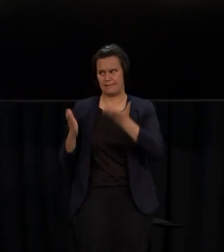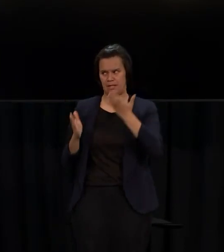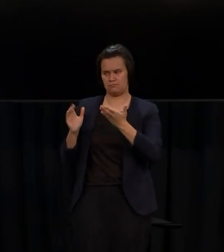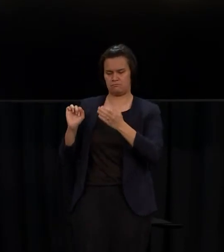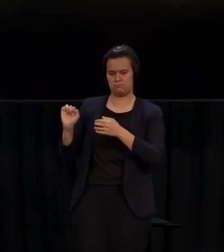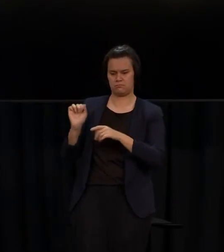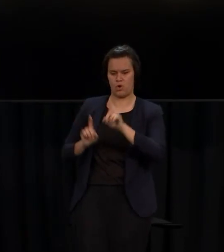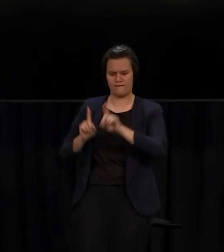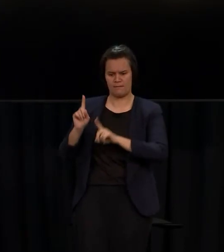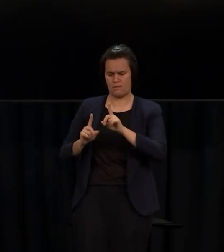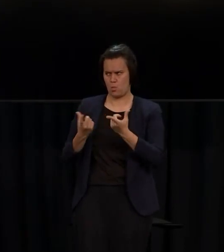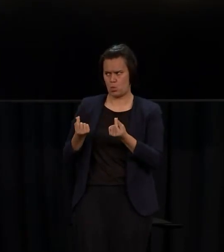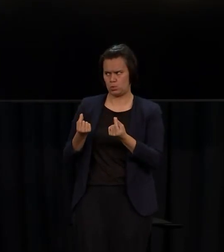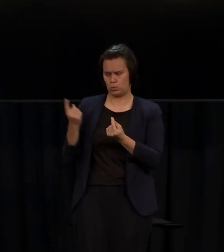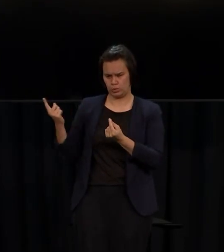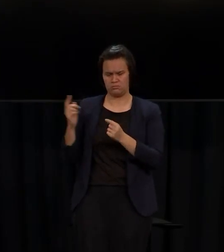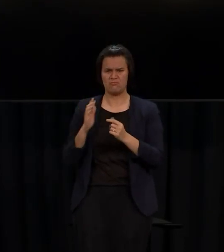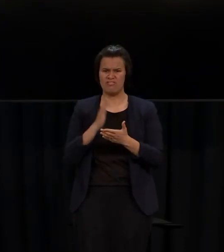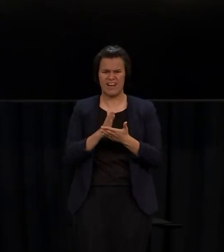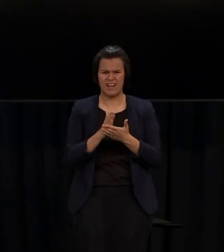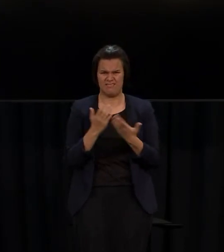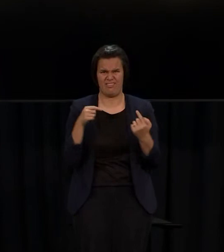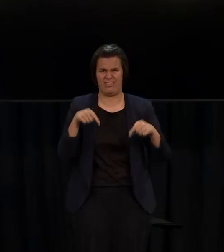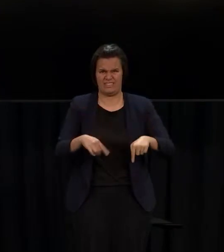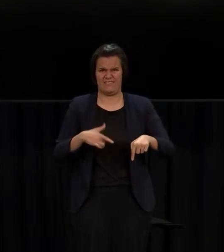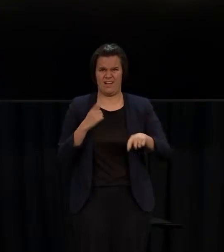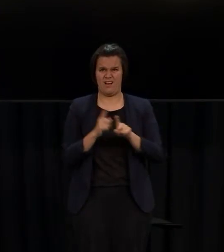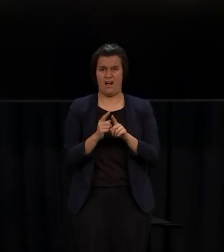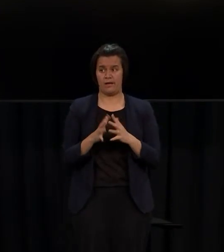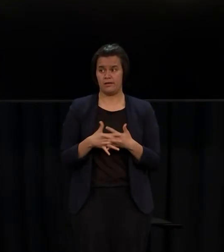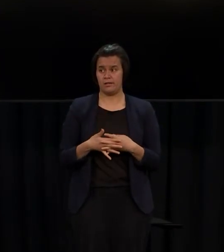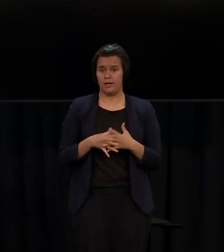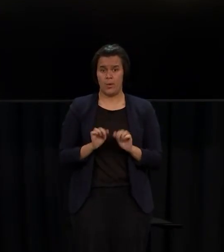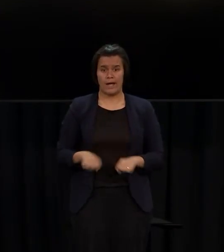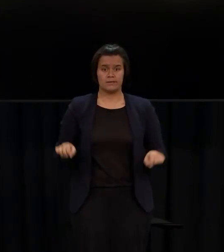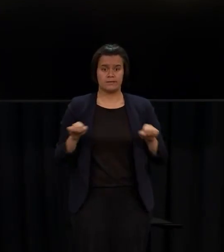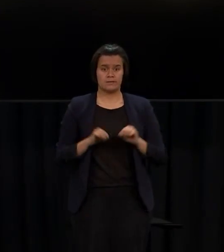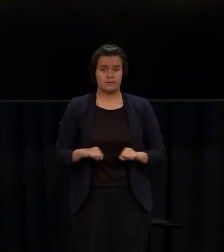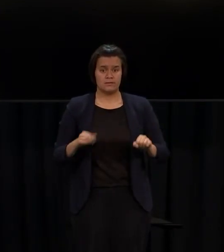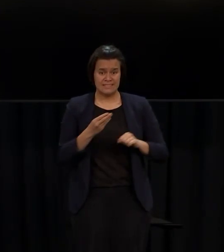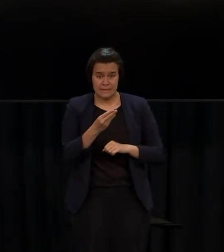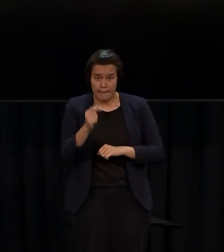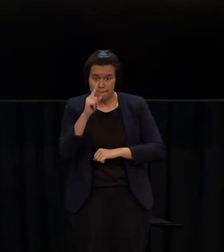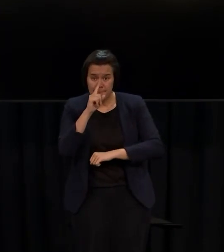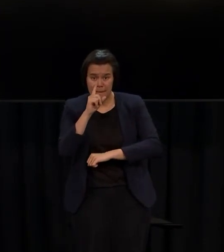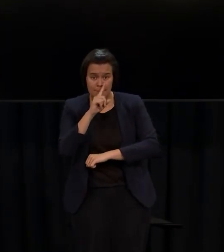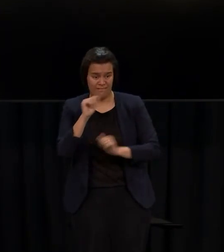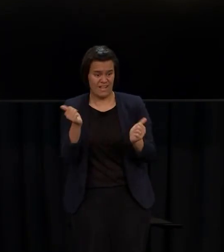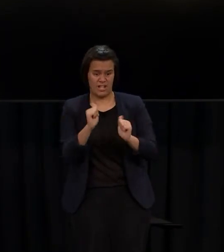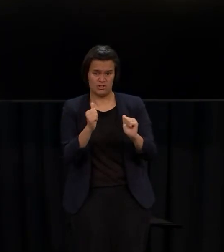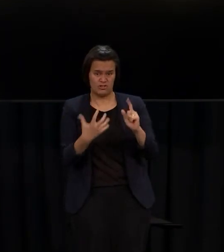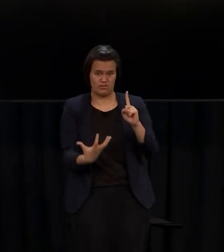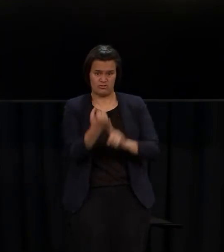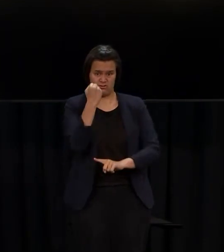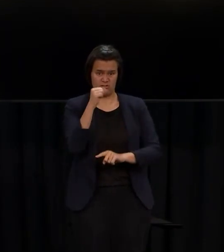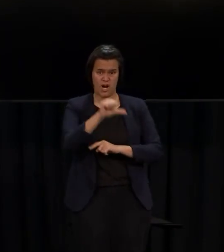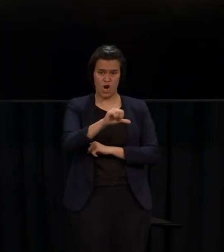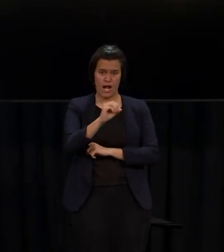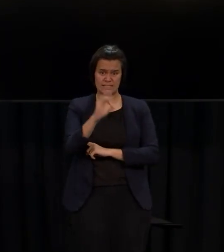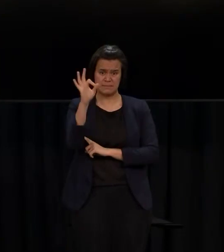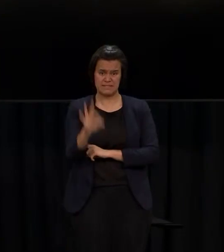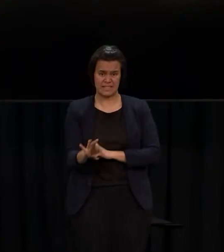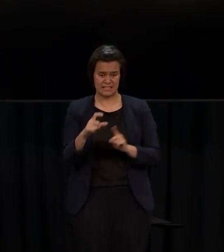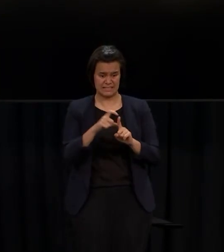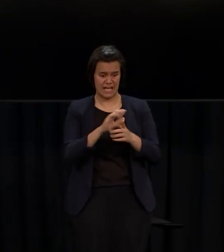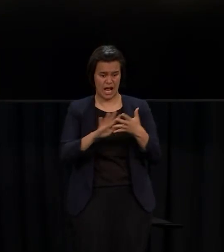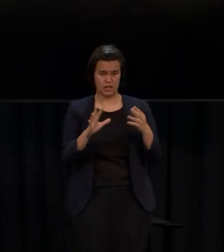29th, it's a waiting game, and you've got DHBs who are obviously really highly vaccinated who are waiting on everybody else.